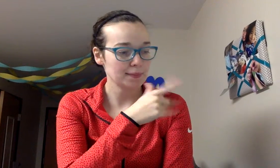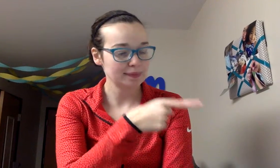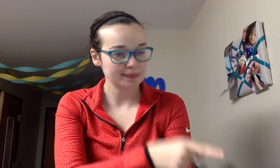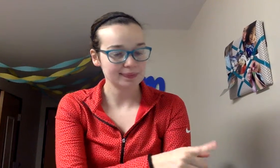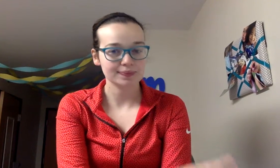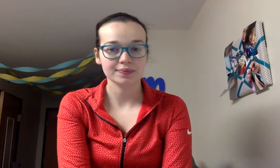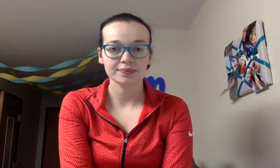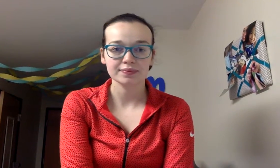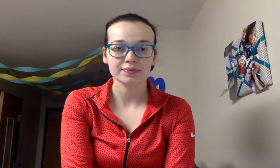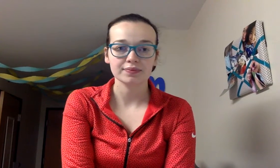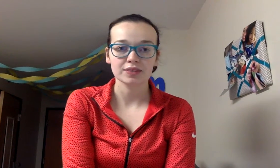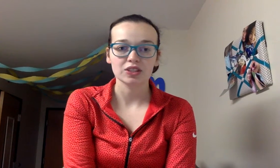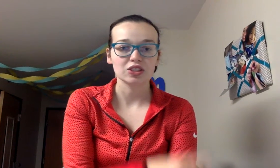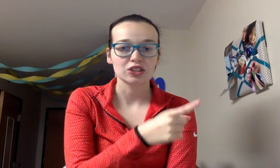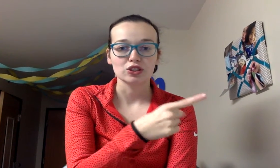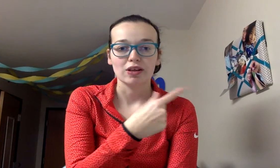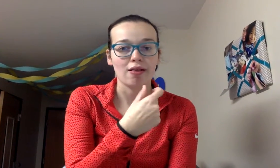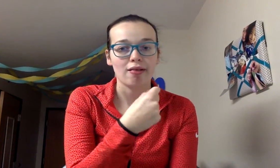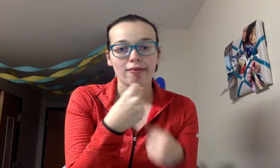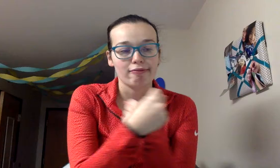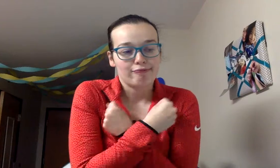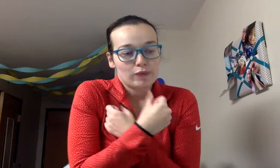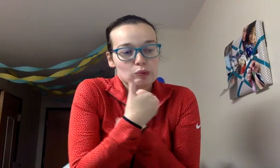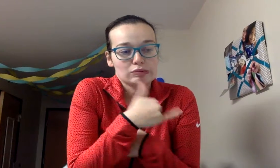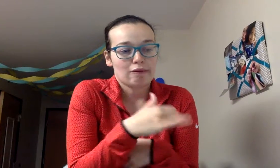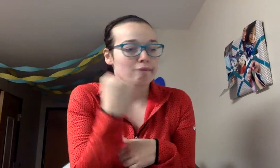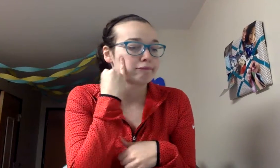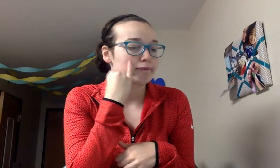hair. And this was the kind of relationship I